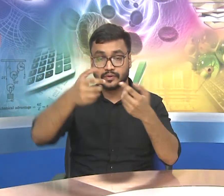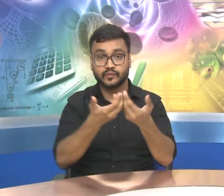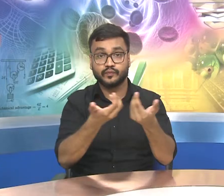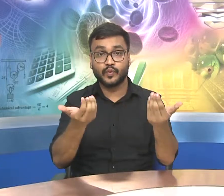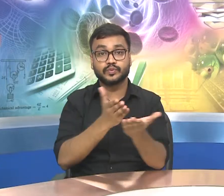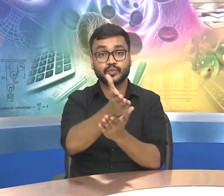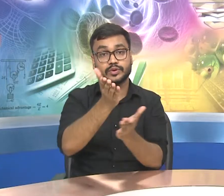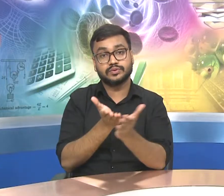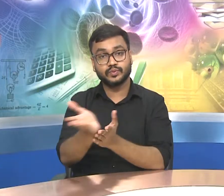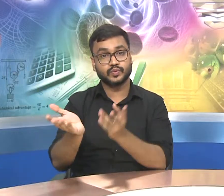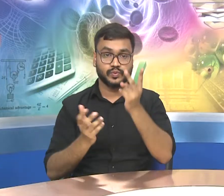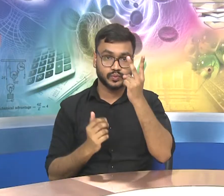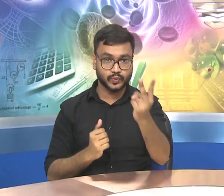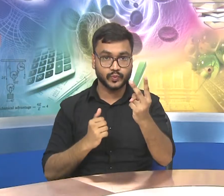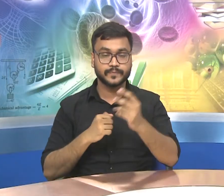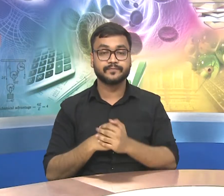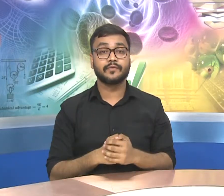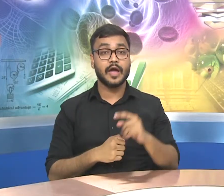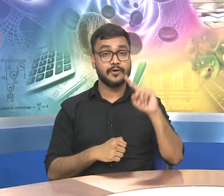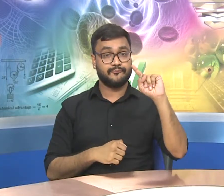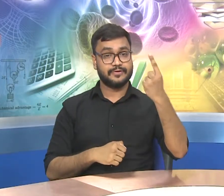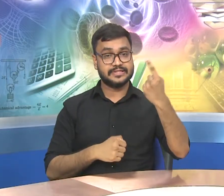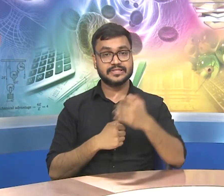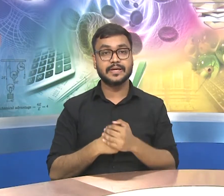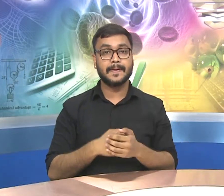There are two types of food chain.